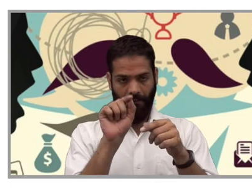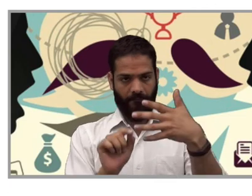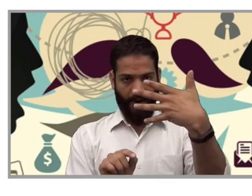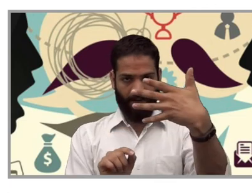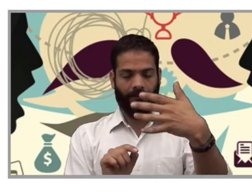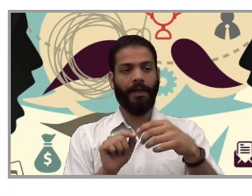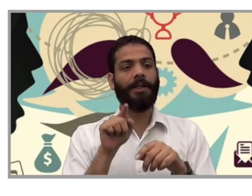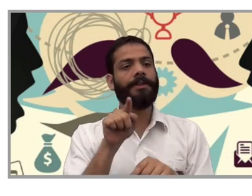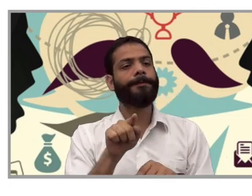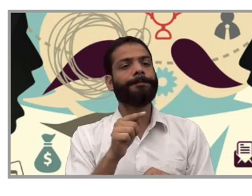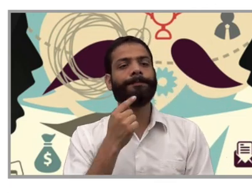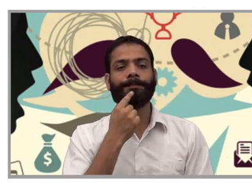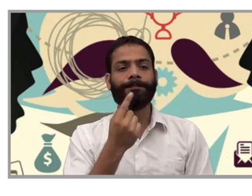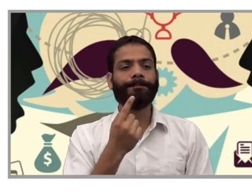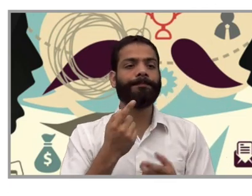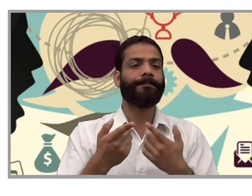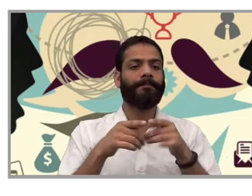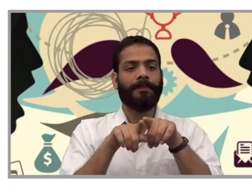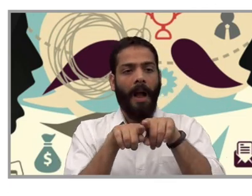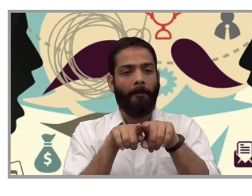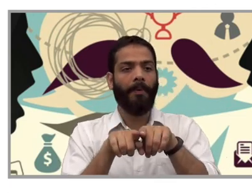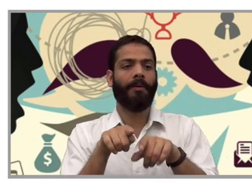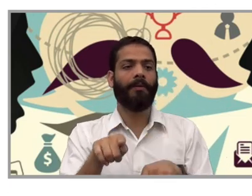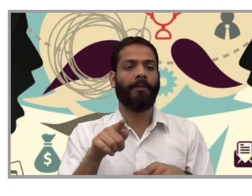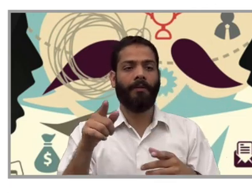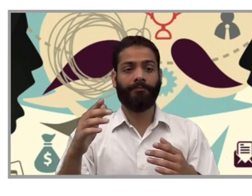to represent the relationship between the sign.